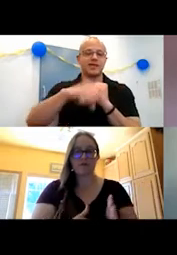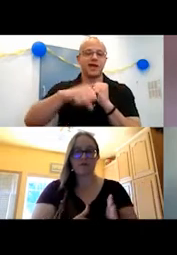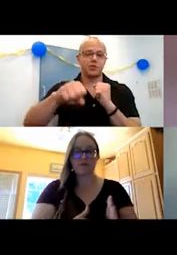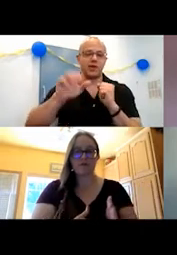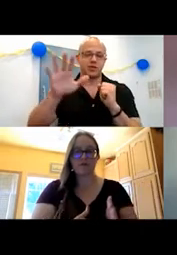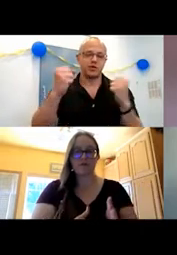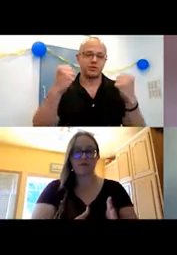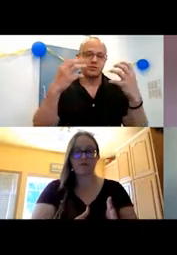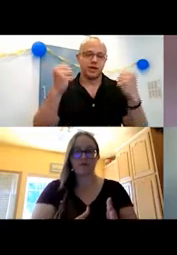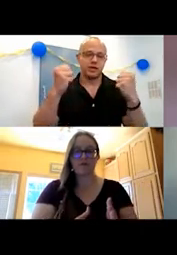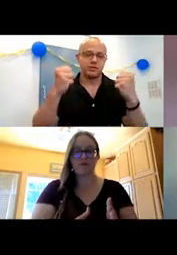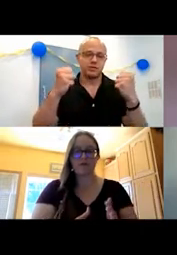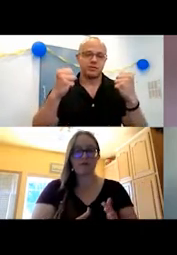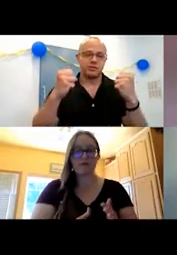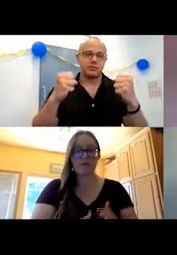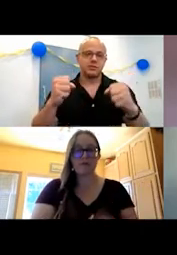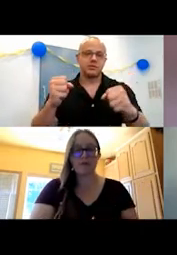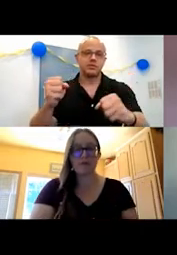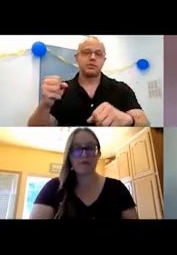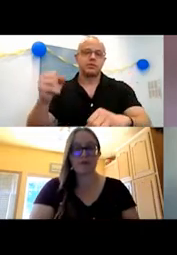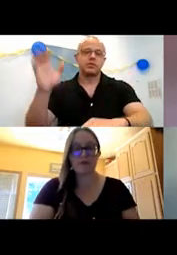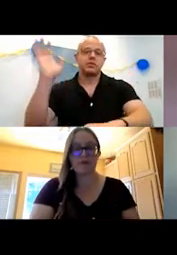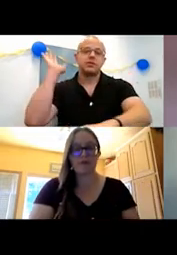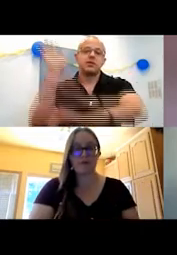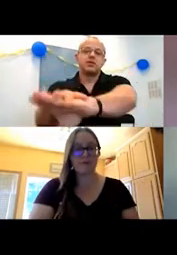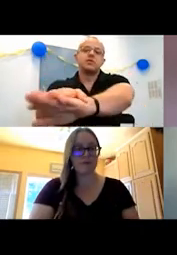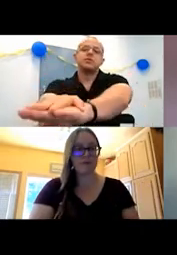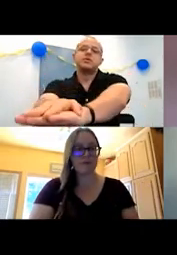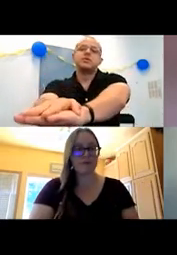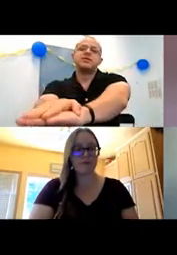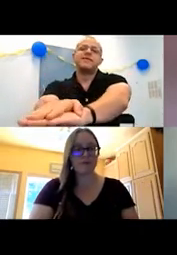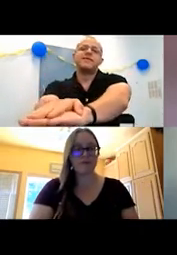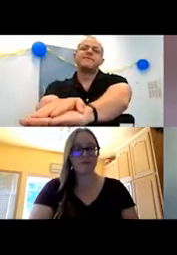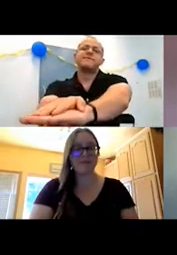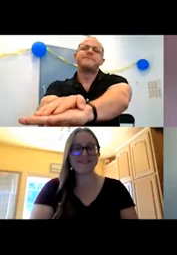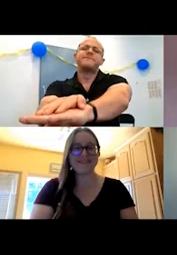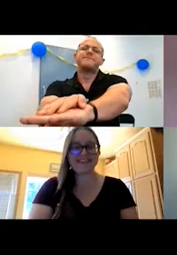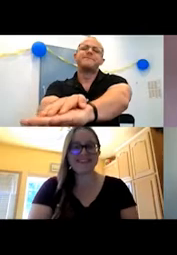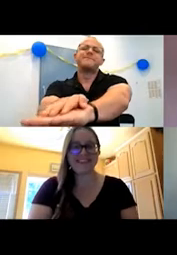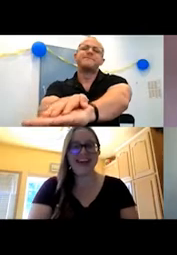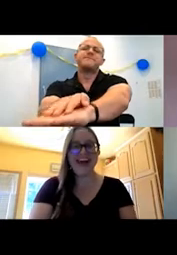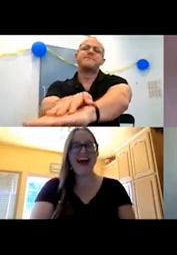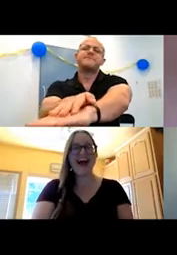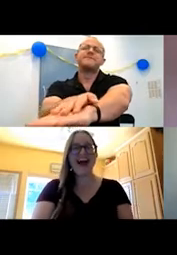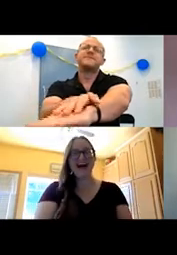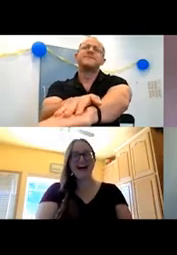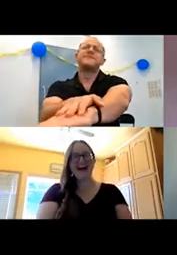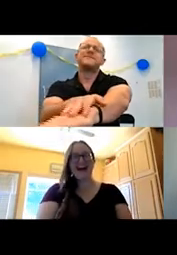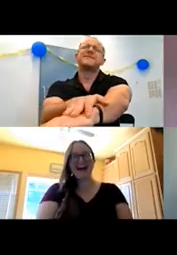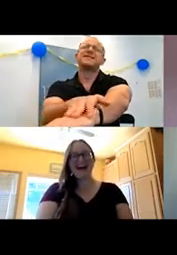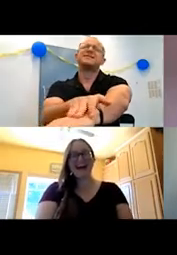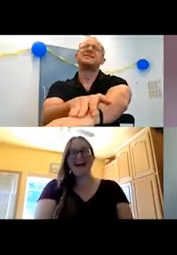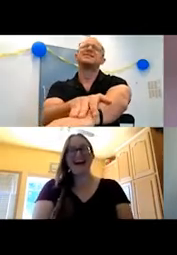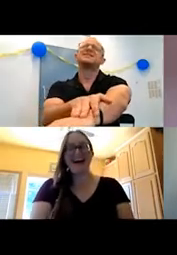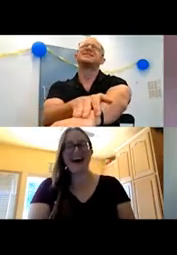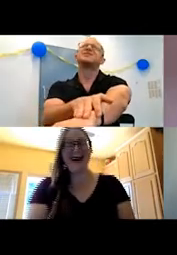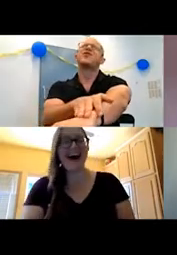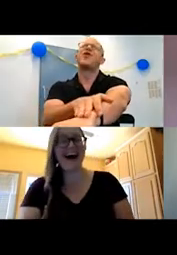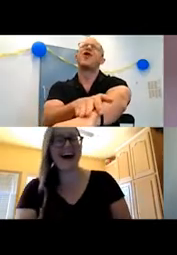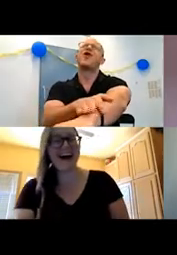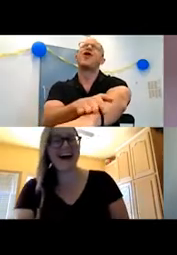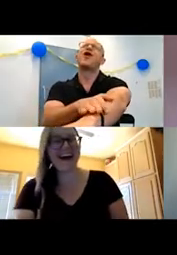Sometimes you'll see deaf people exaggerate their sign, and they do it this way.